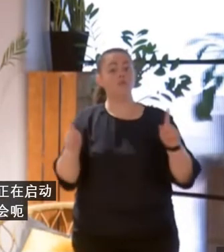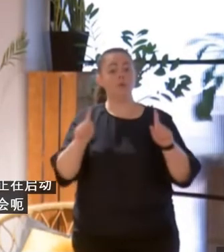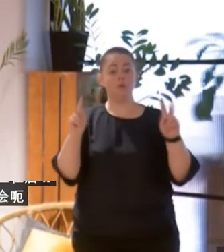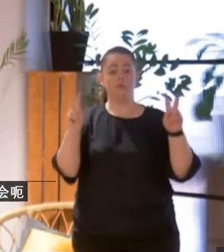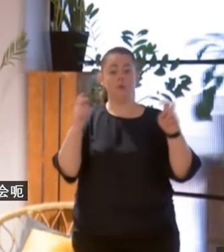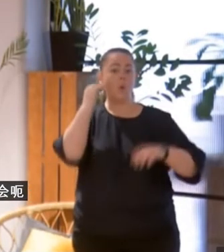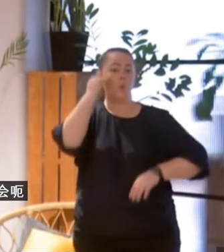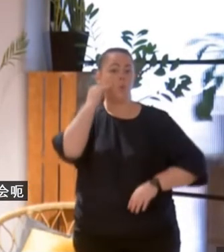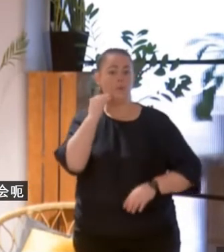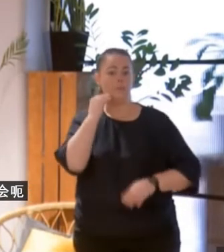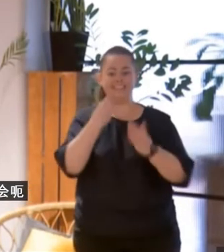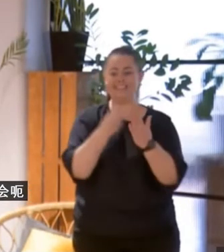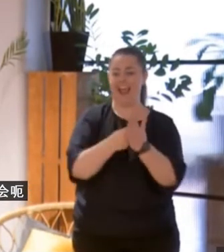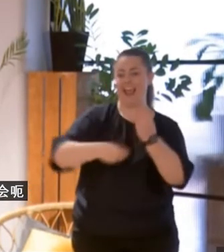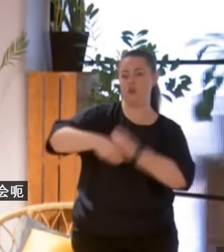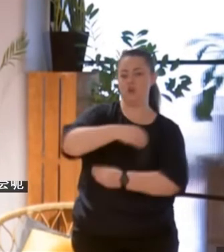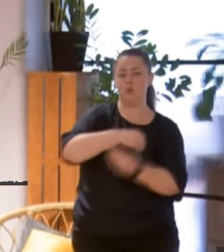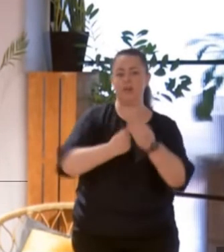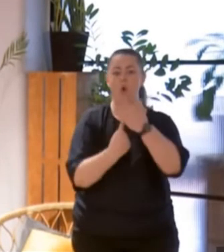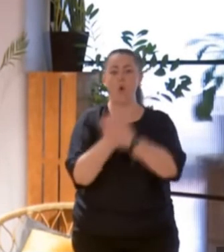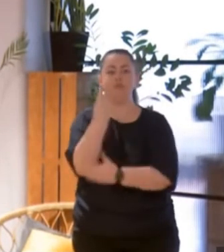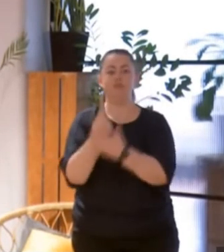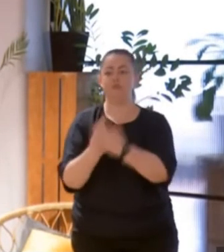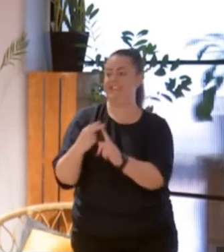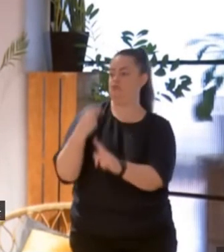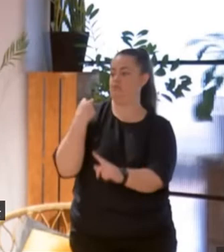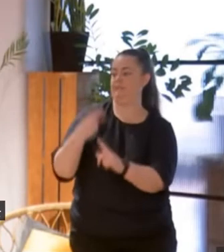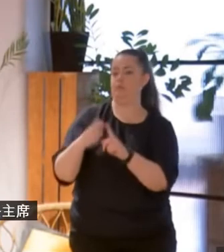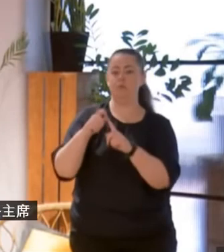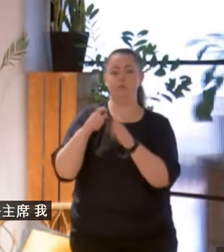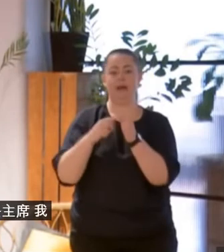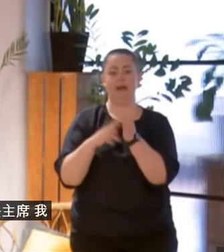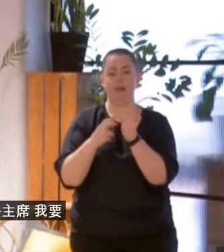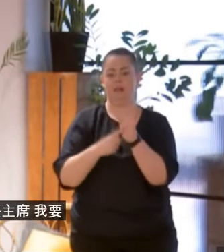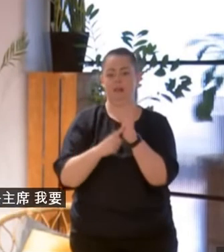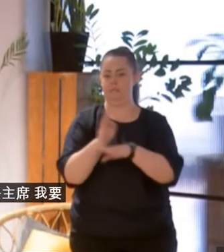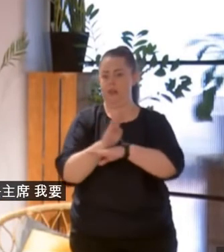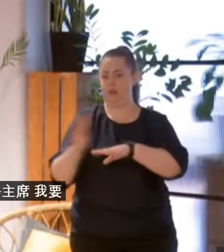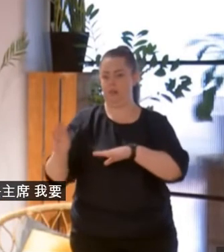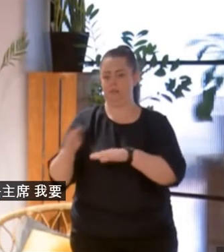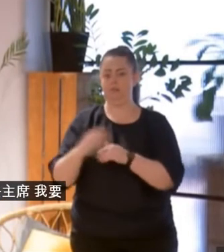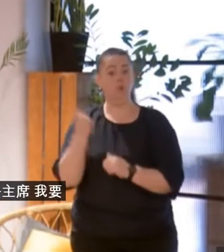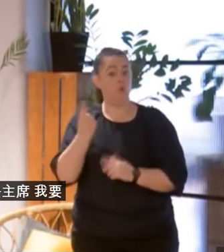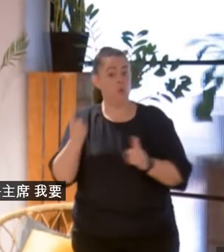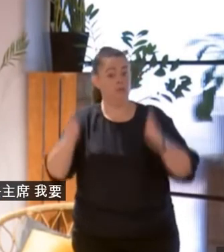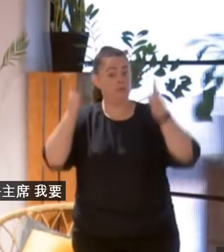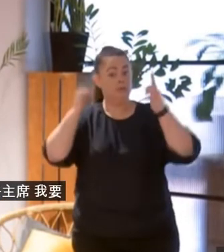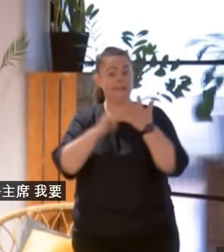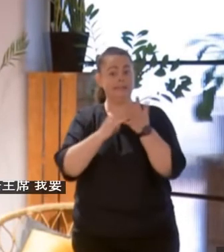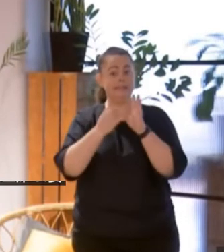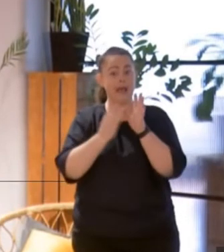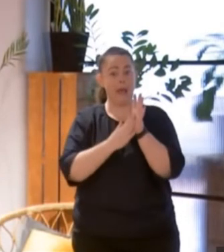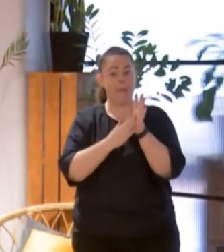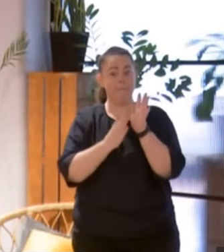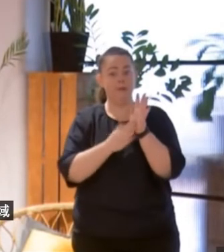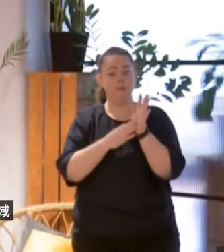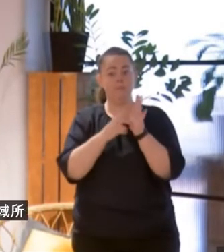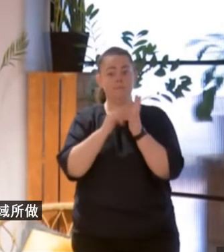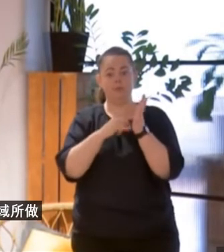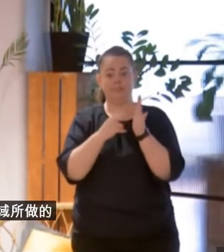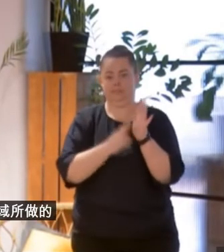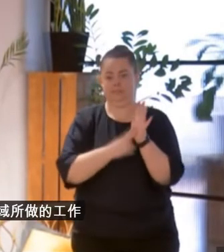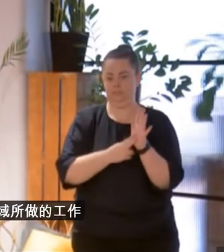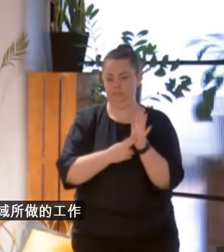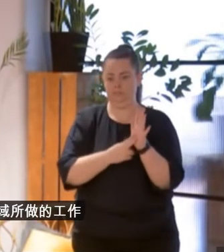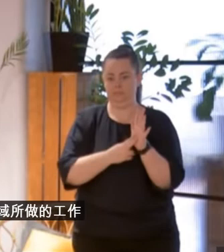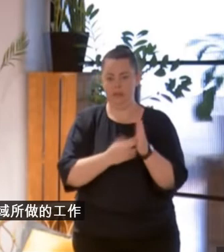Opportunity Review Panel, which is being chaired by Sam Mostyn. I want to thank the Treasurer and the Minister for Women for their